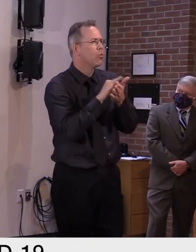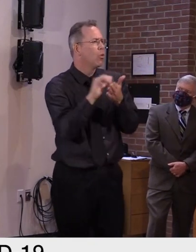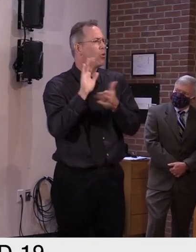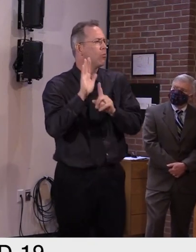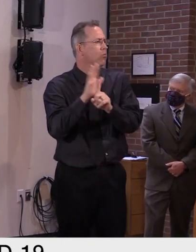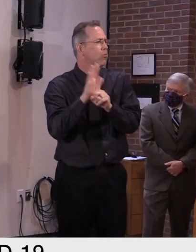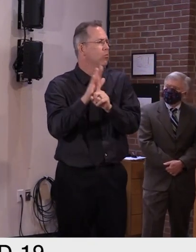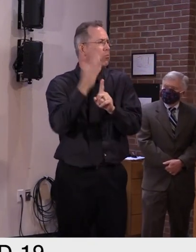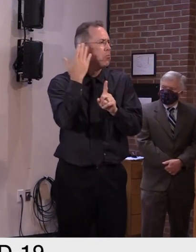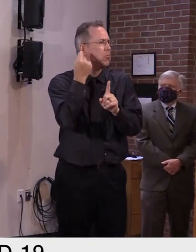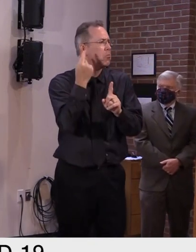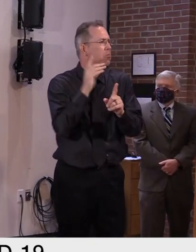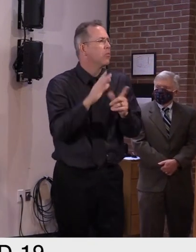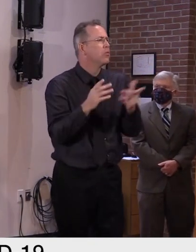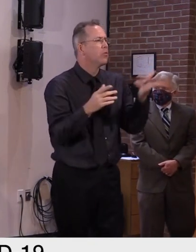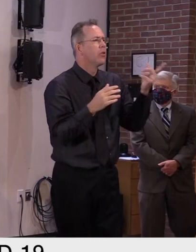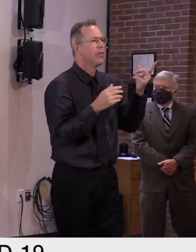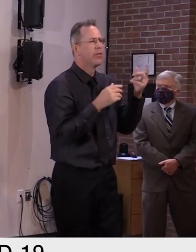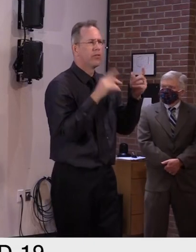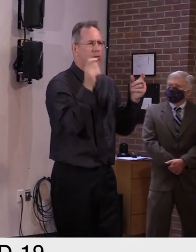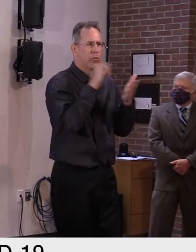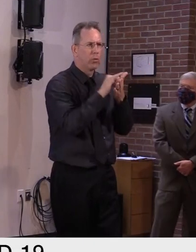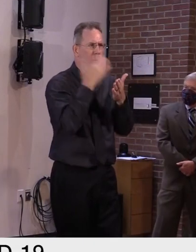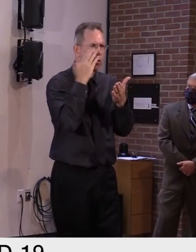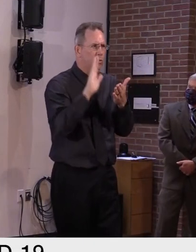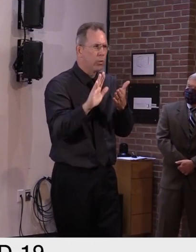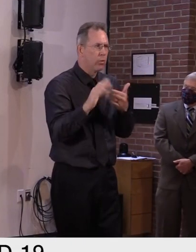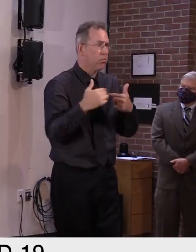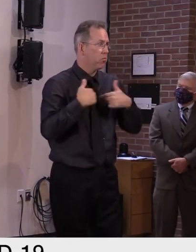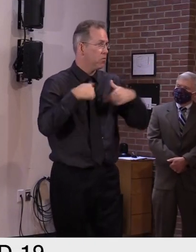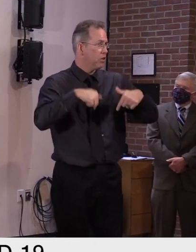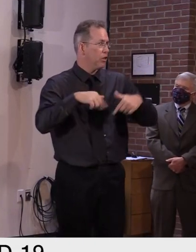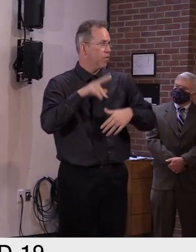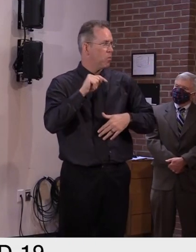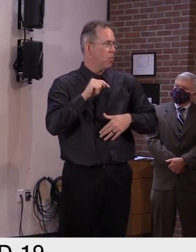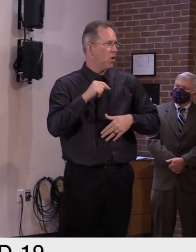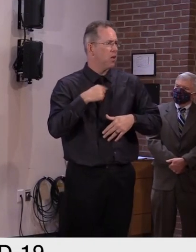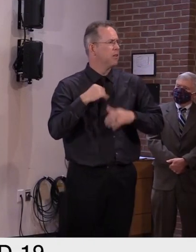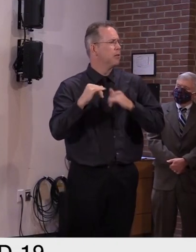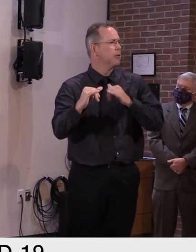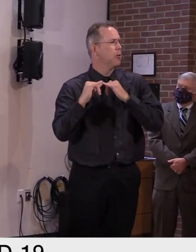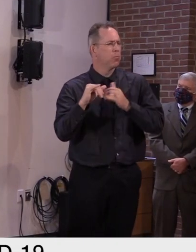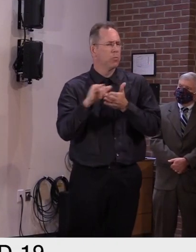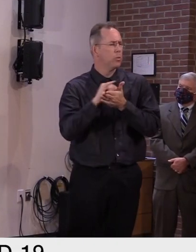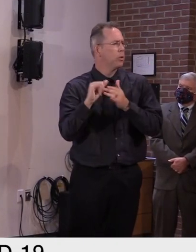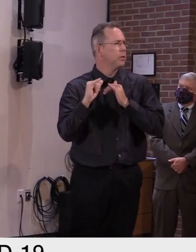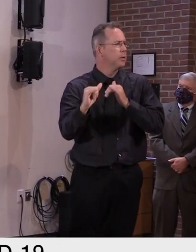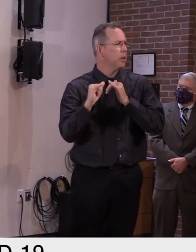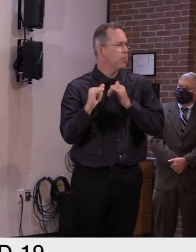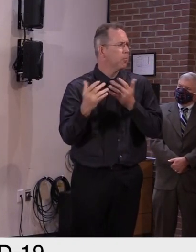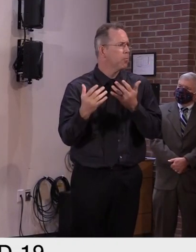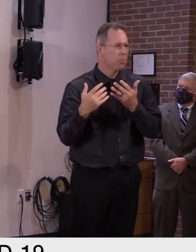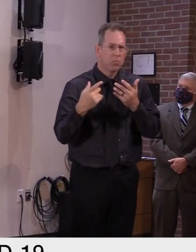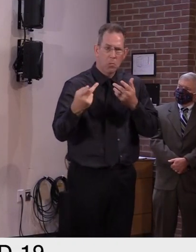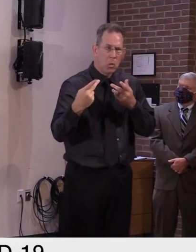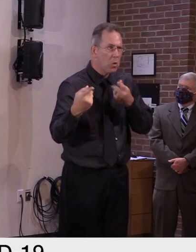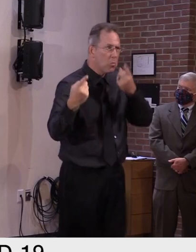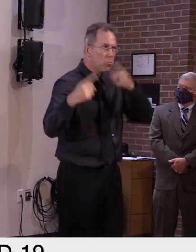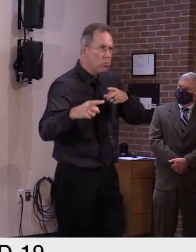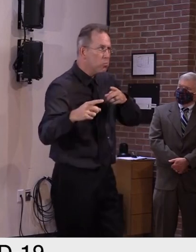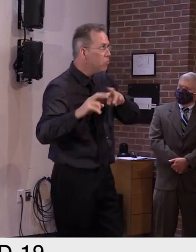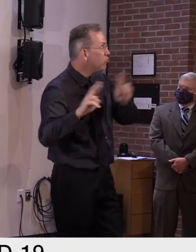same situation. We're ready to do this, but we don't have enough information even to know what it's going to look